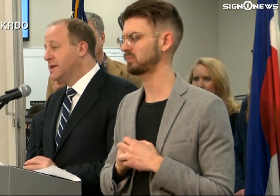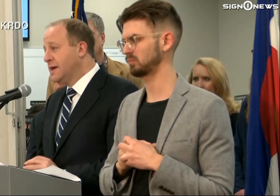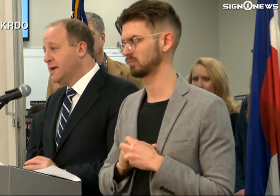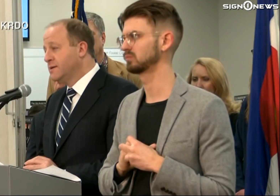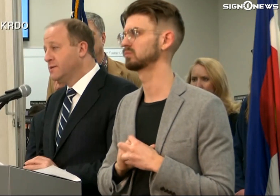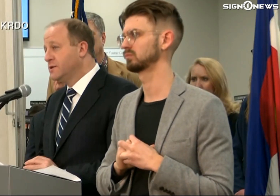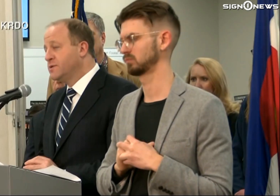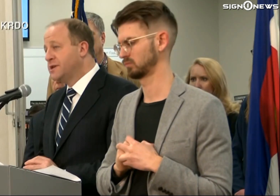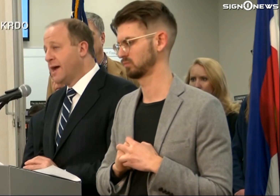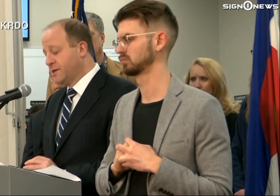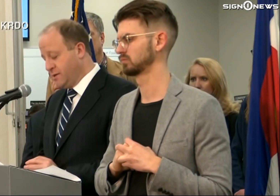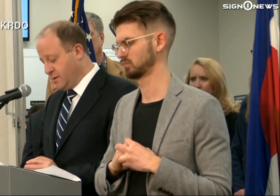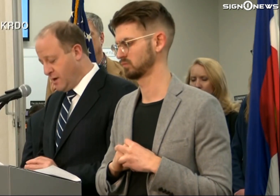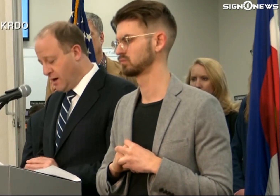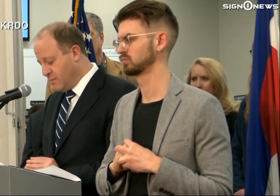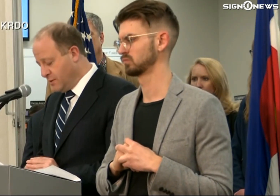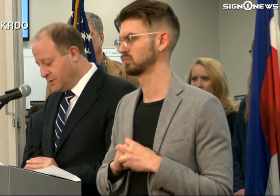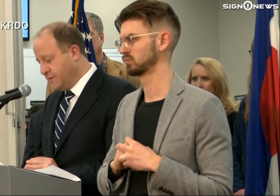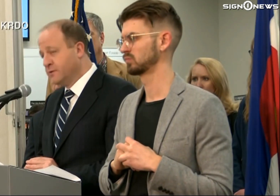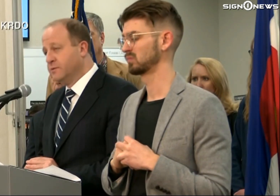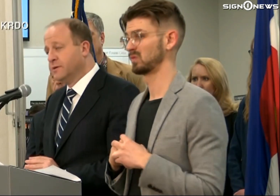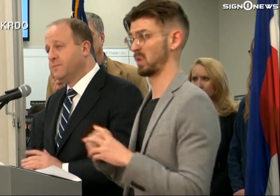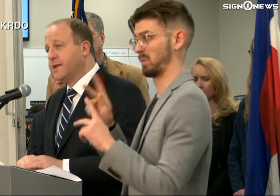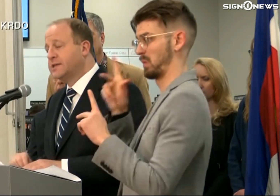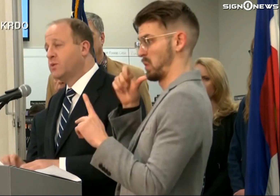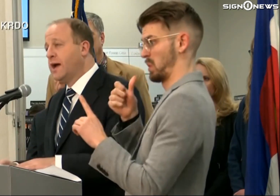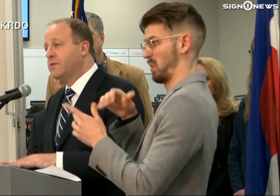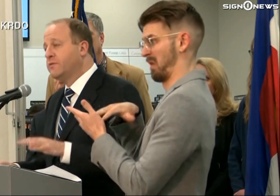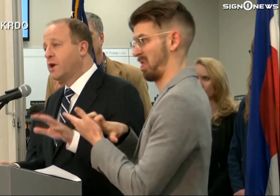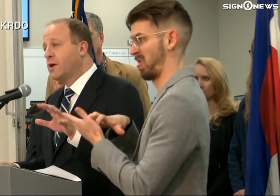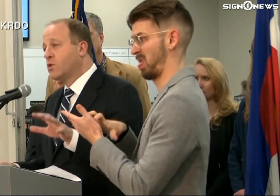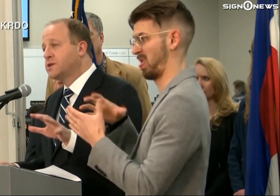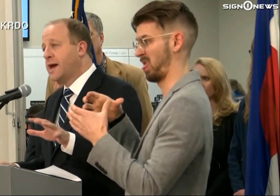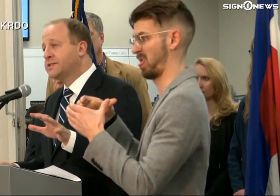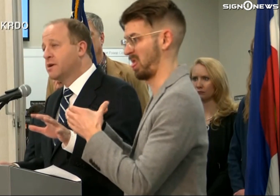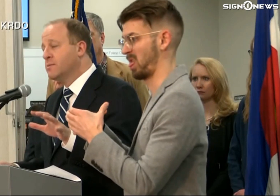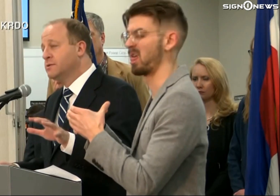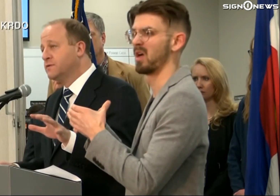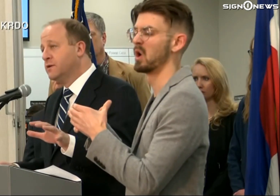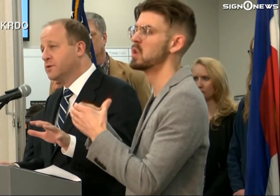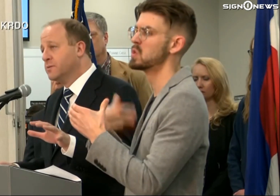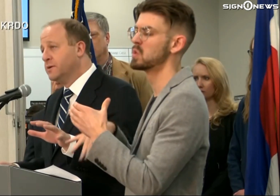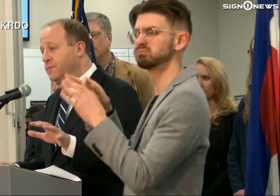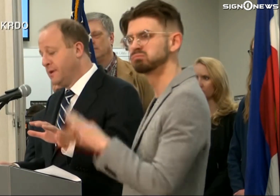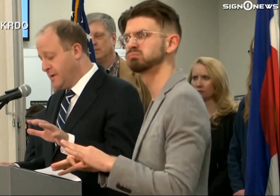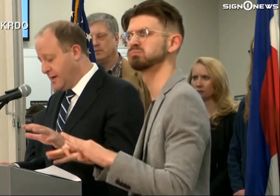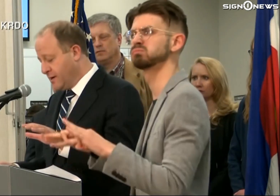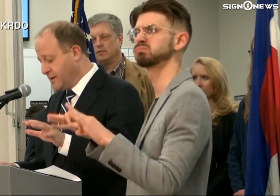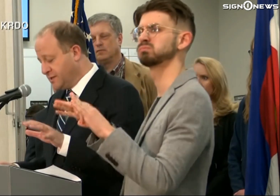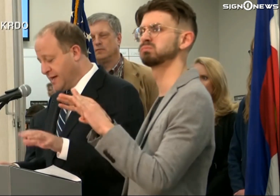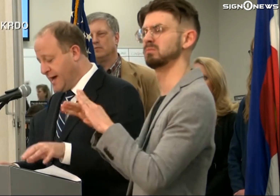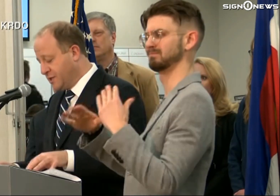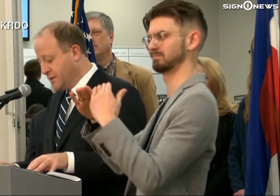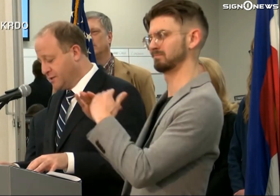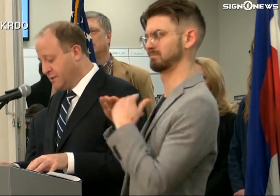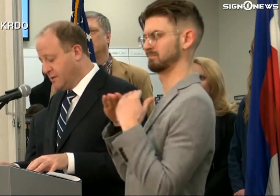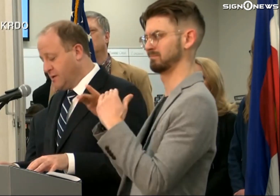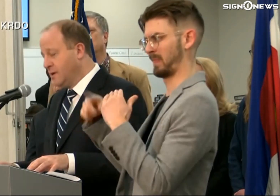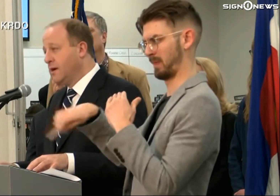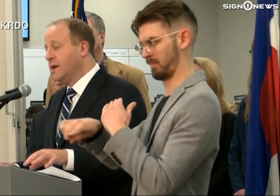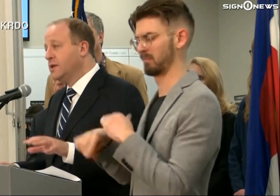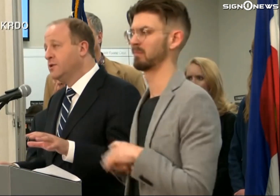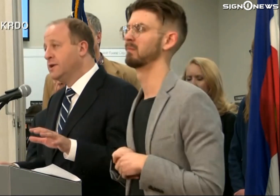underscores the need to protect our most vulnerable. That's why we prioritized our most vulnerable in our state